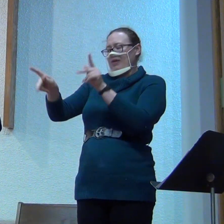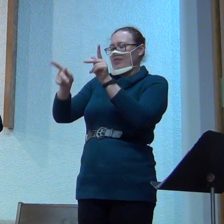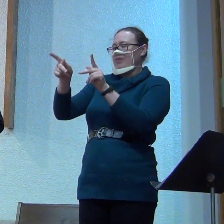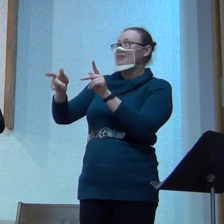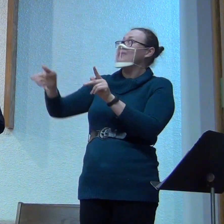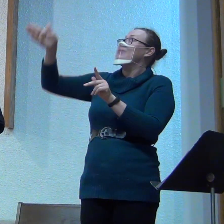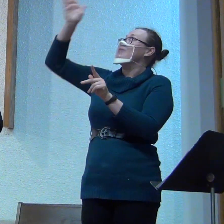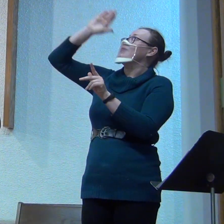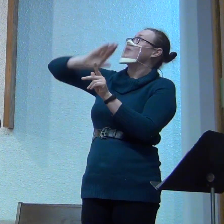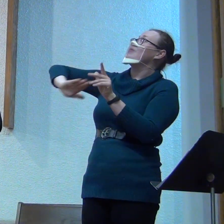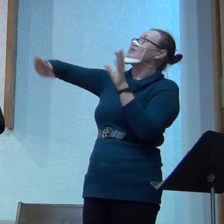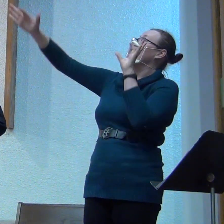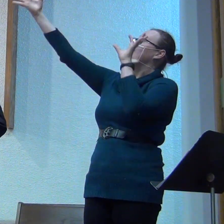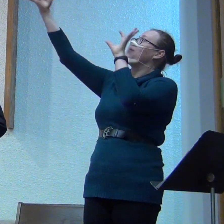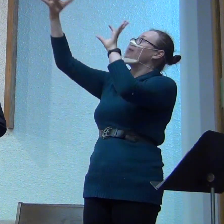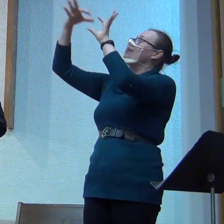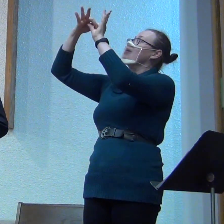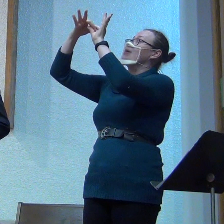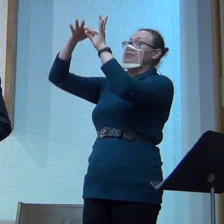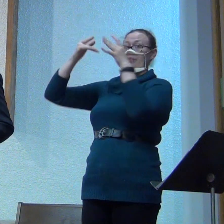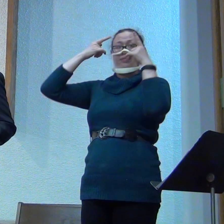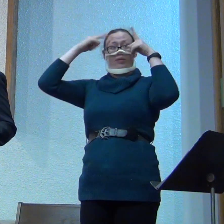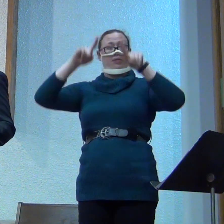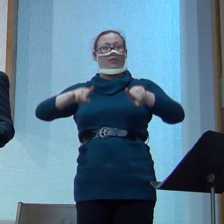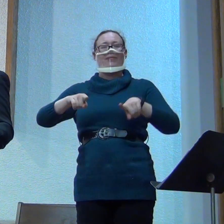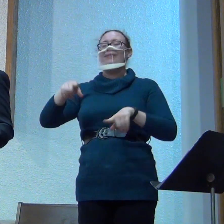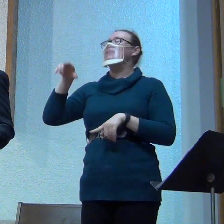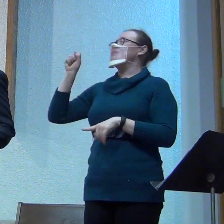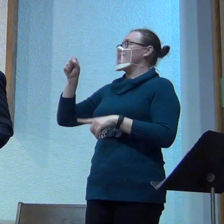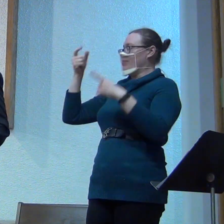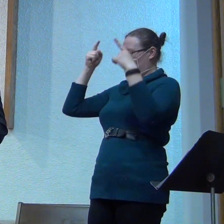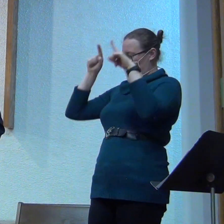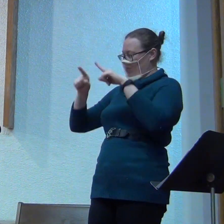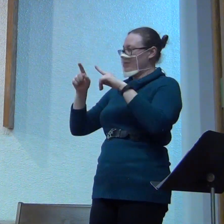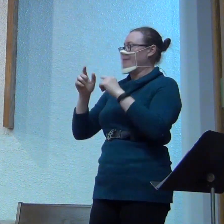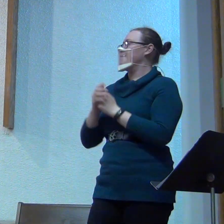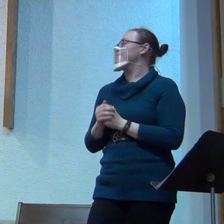closer to God. Amen?